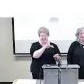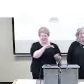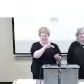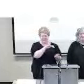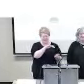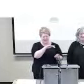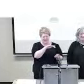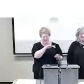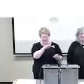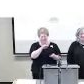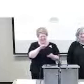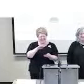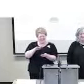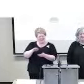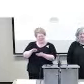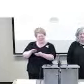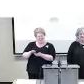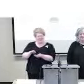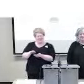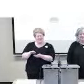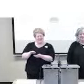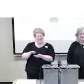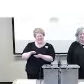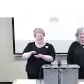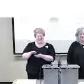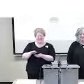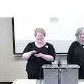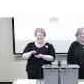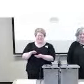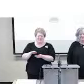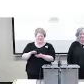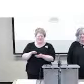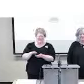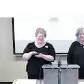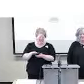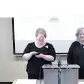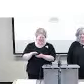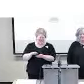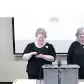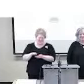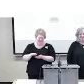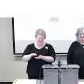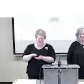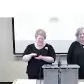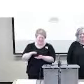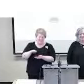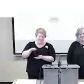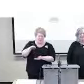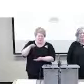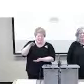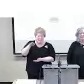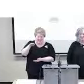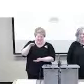play time is but if your study time is only 30 minutes that's really messed up you need to budget